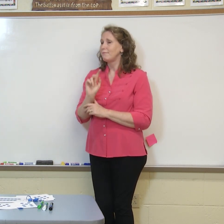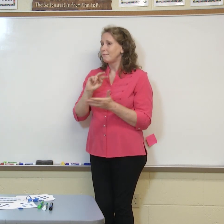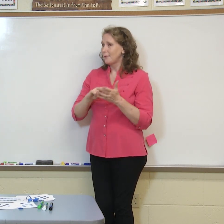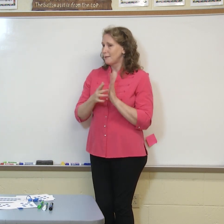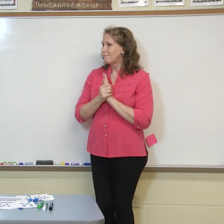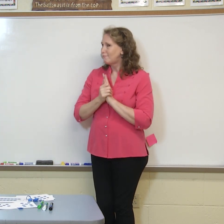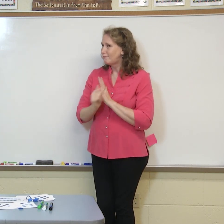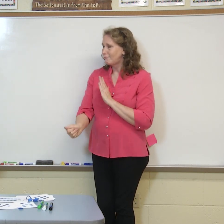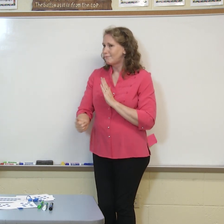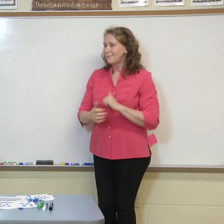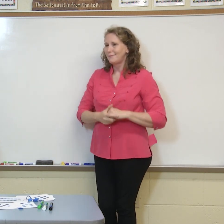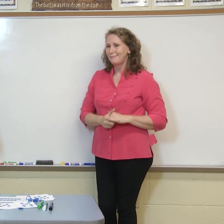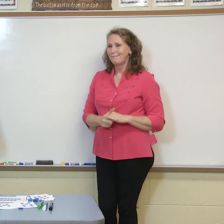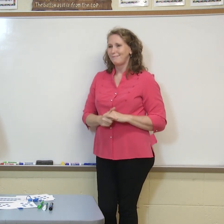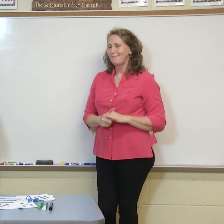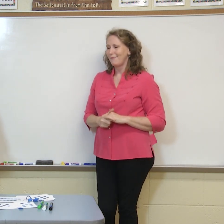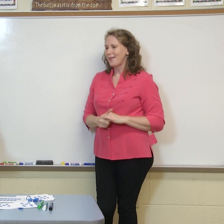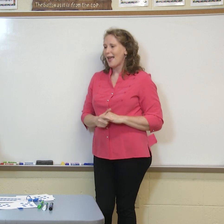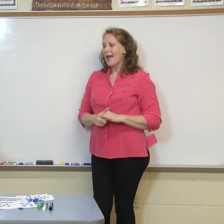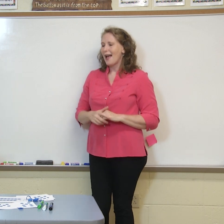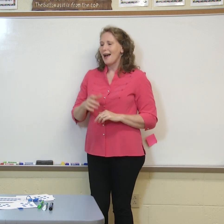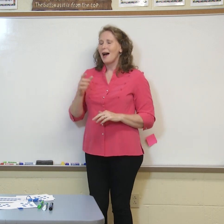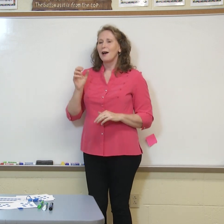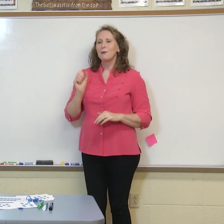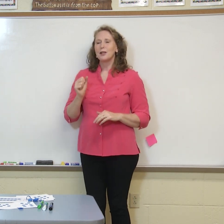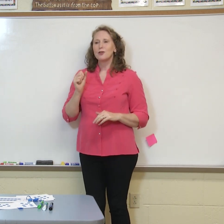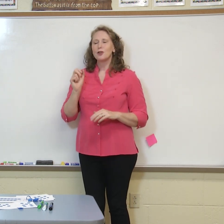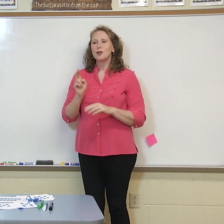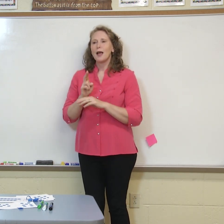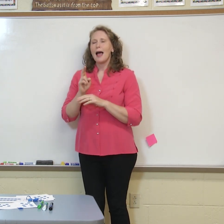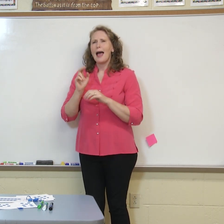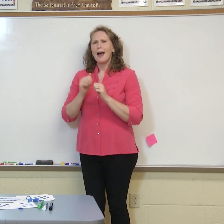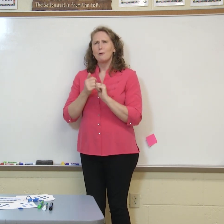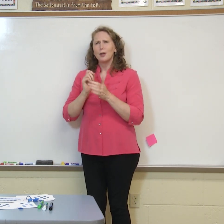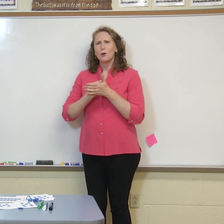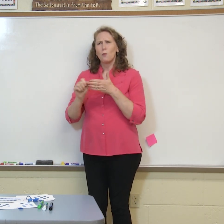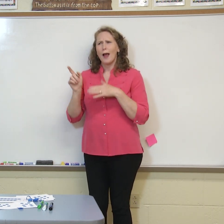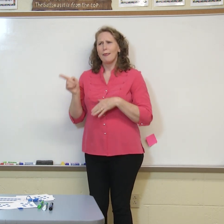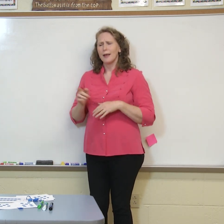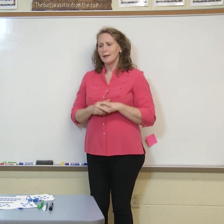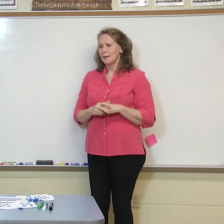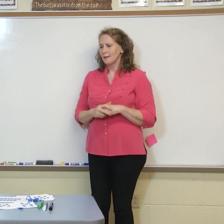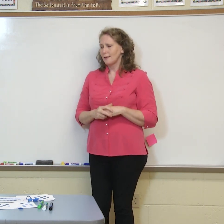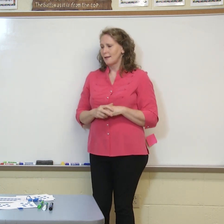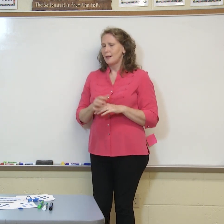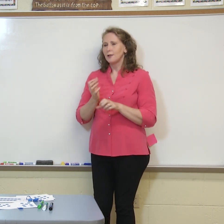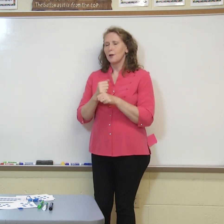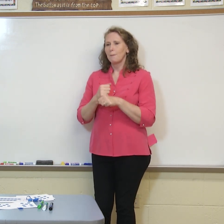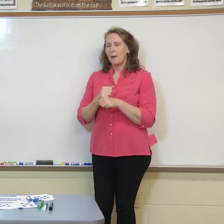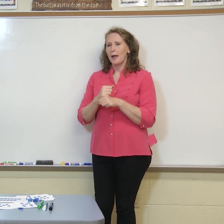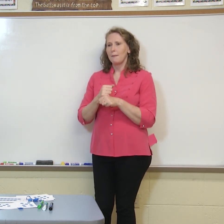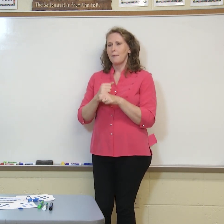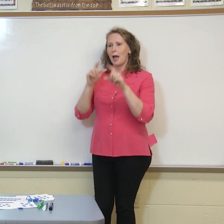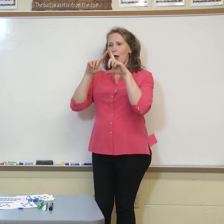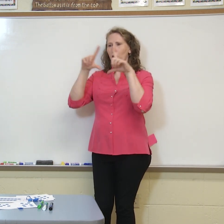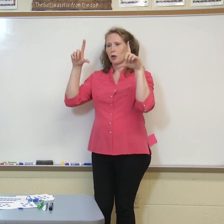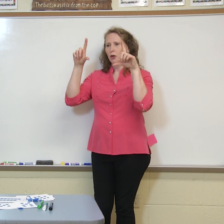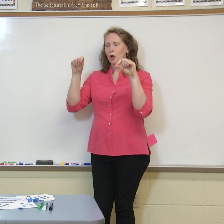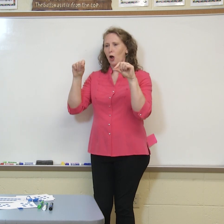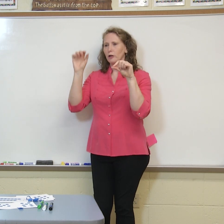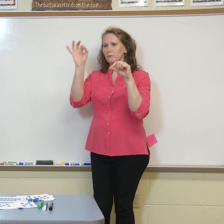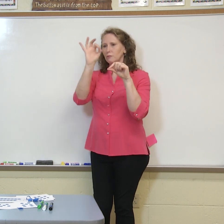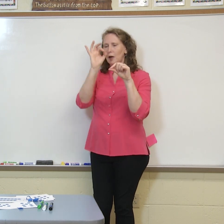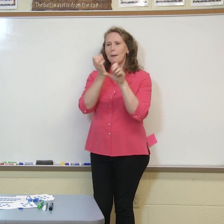I think we should think about how to write our thinking down. So I'm going to make my dot card a little easier